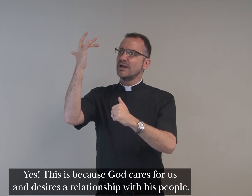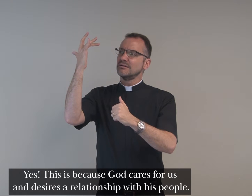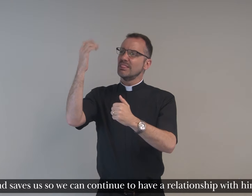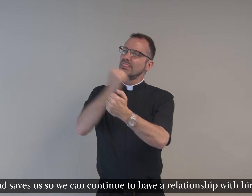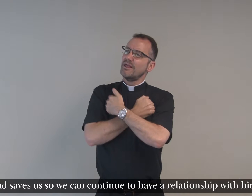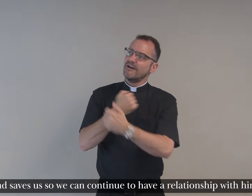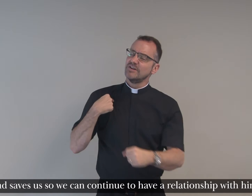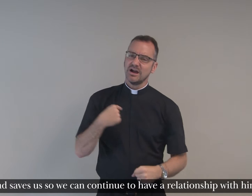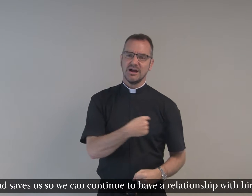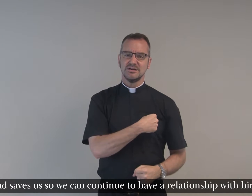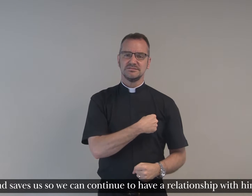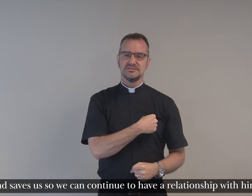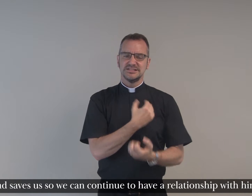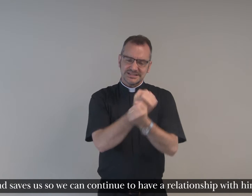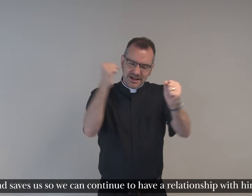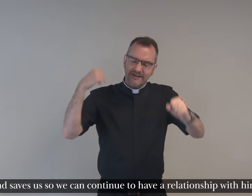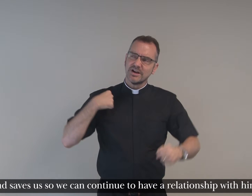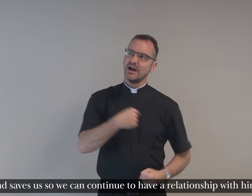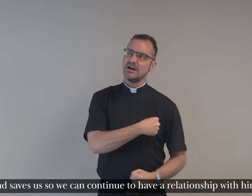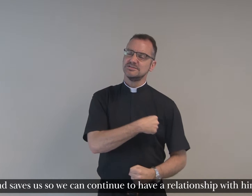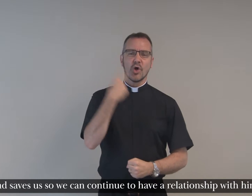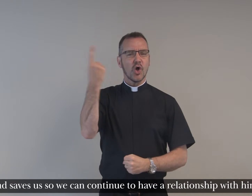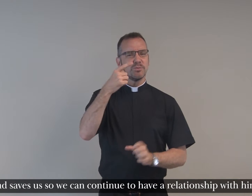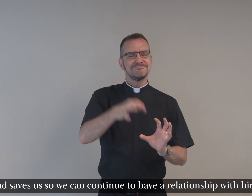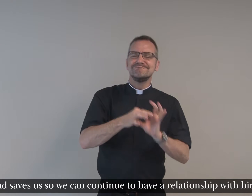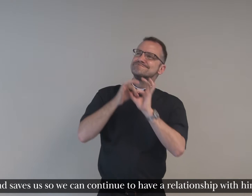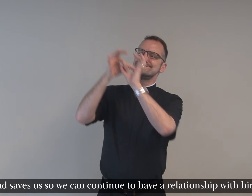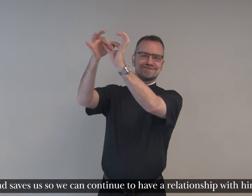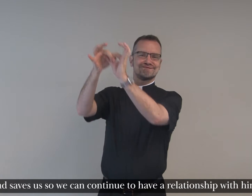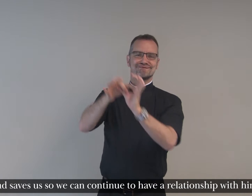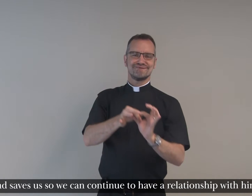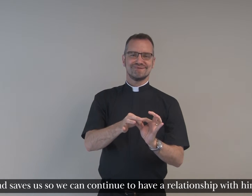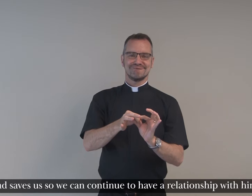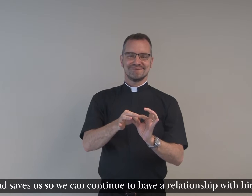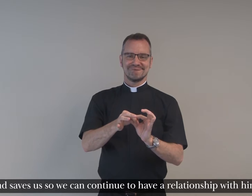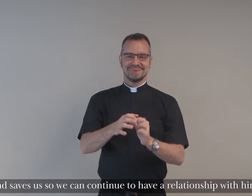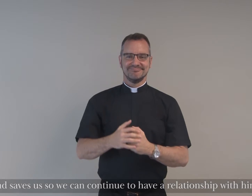He loves us and saves us so we can continue to have a relationship with him.